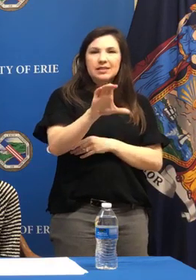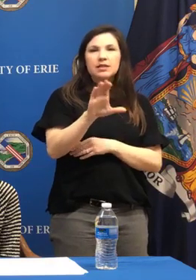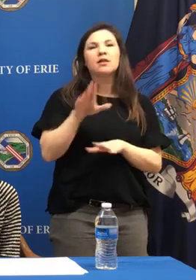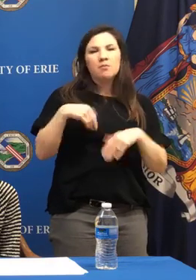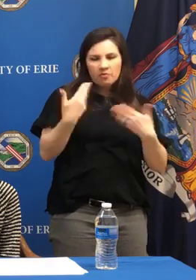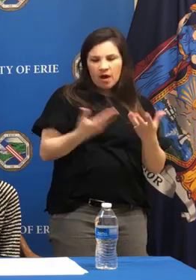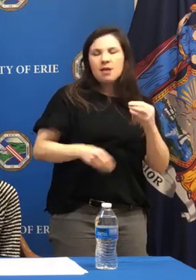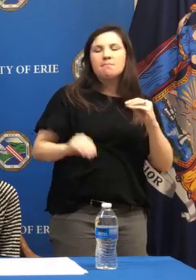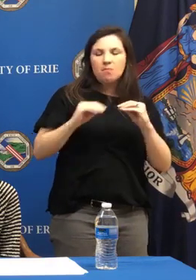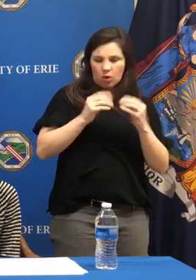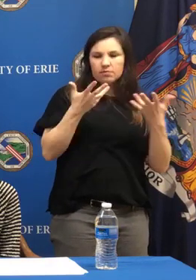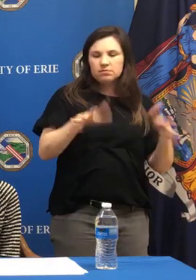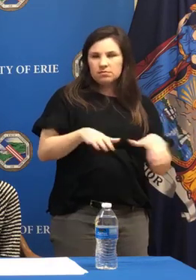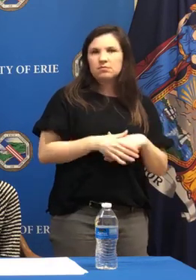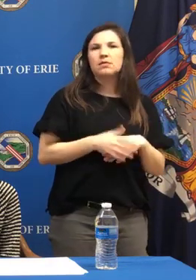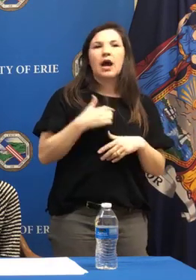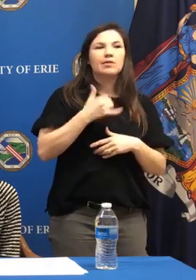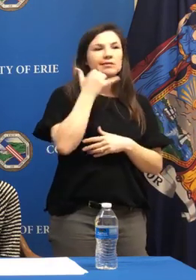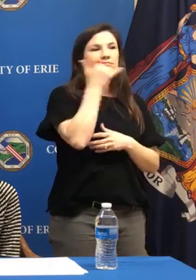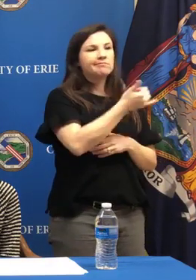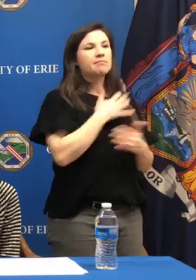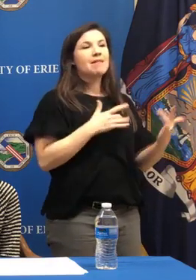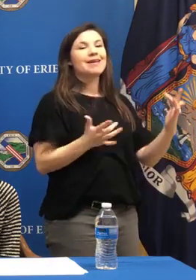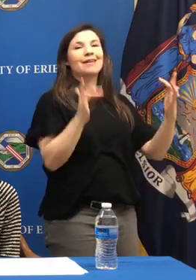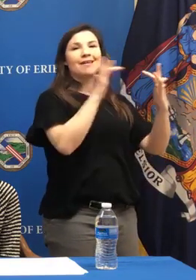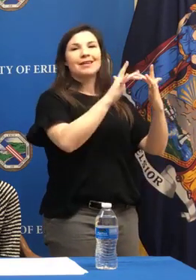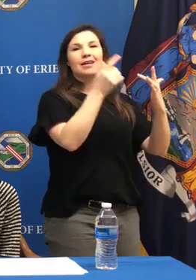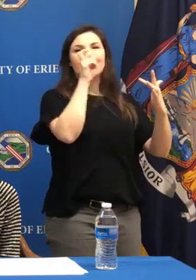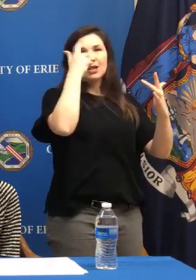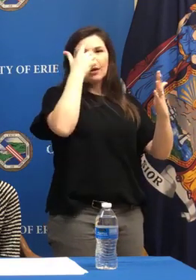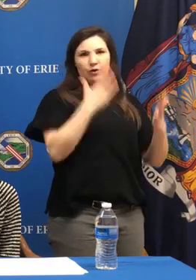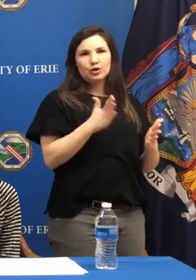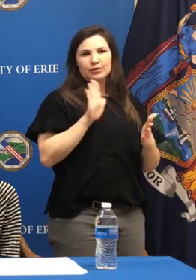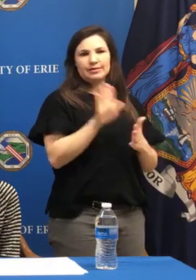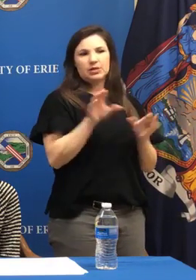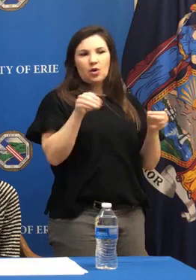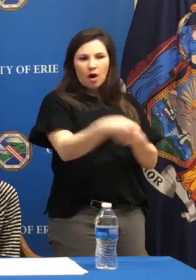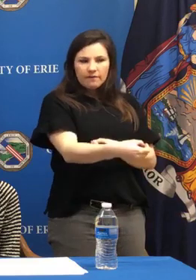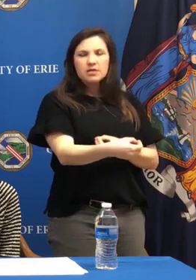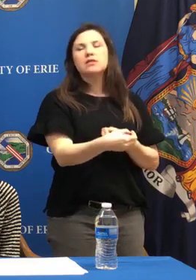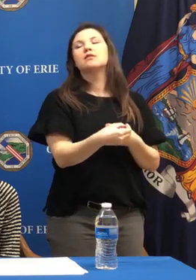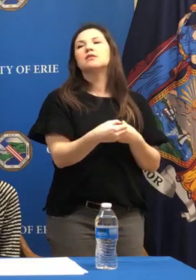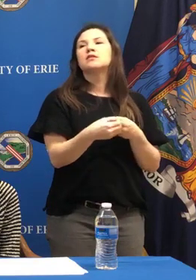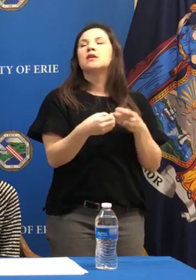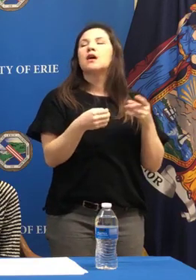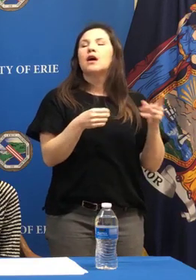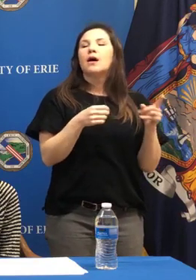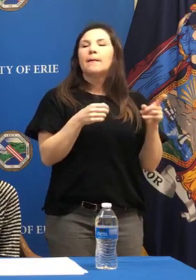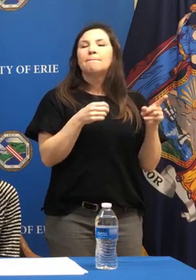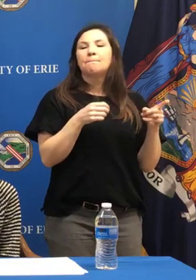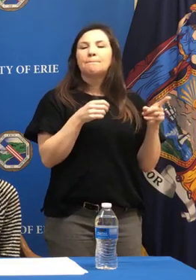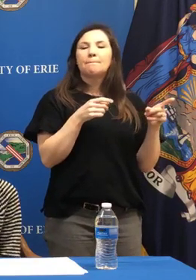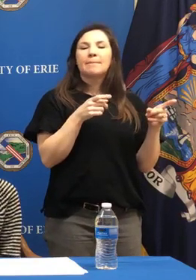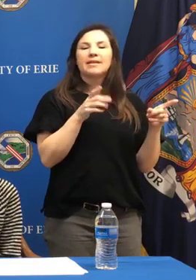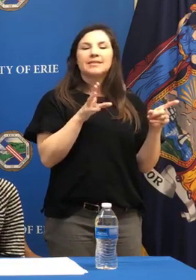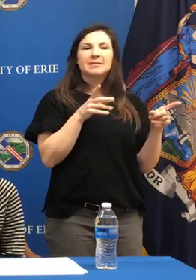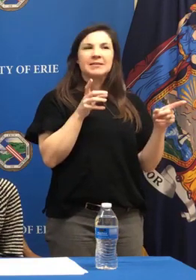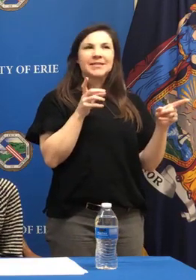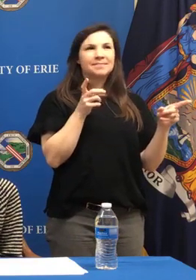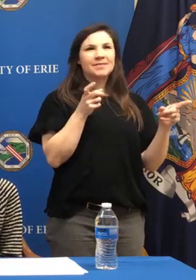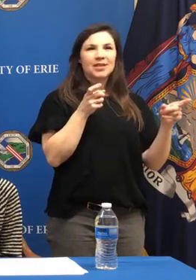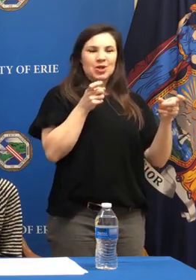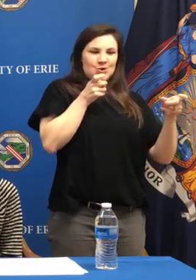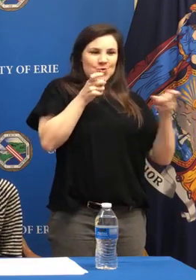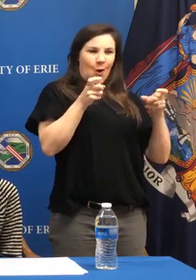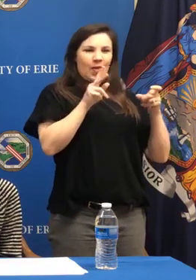more. I was on the phone yesterday with my contact in the governor's office, who basically is the controlling the